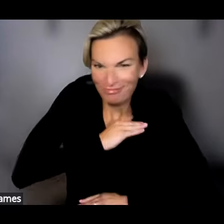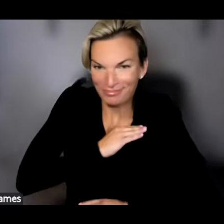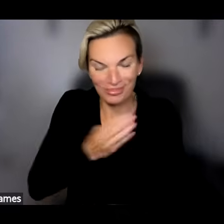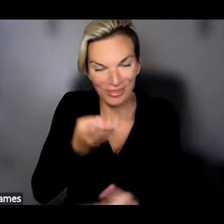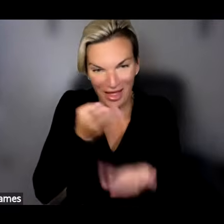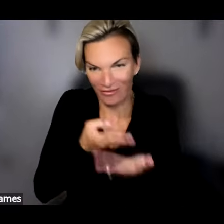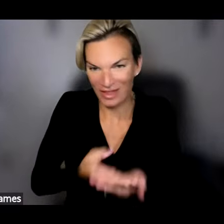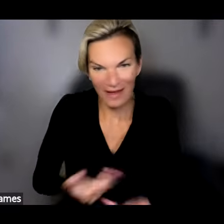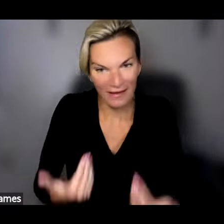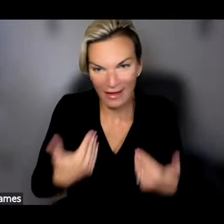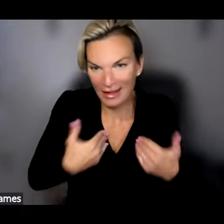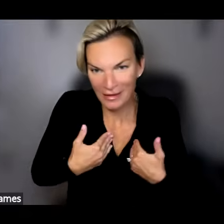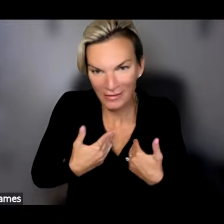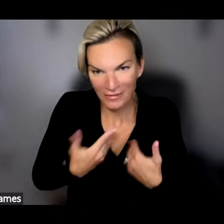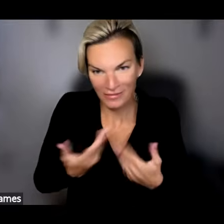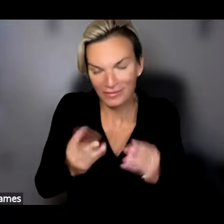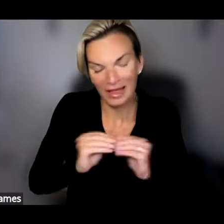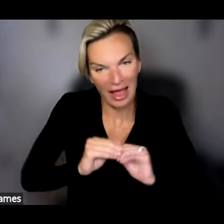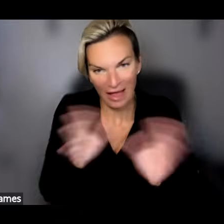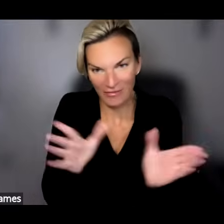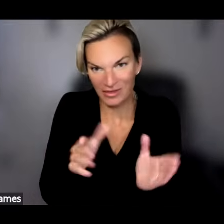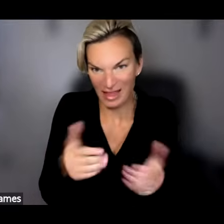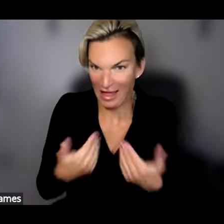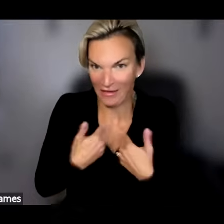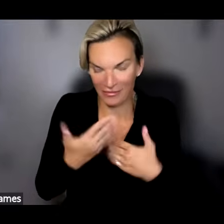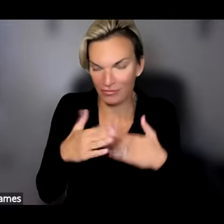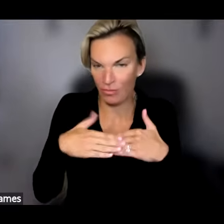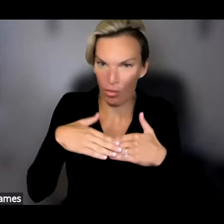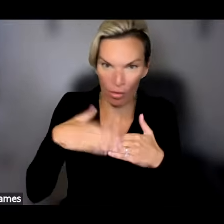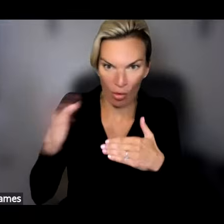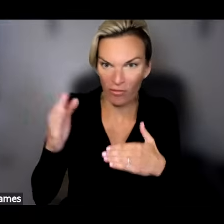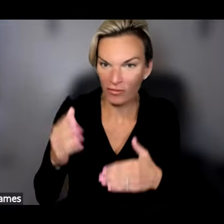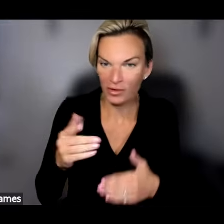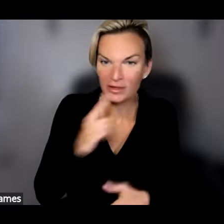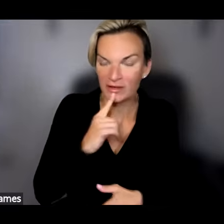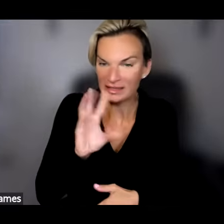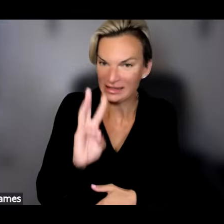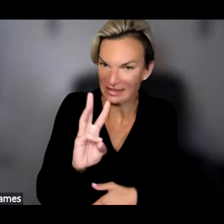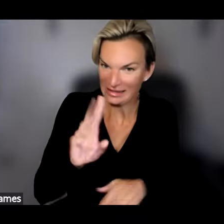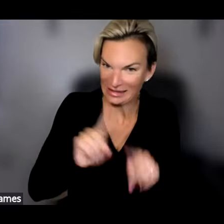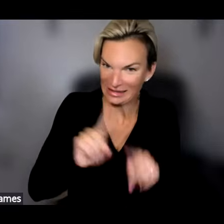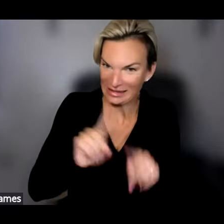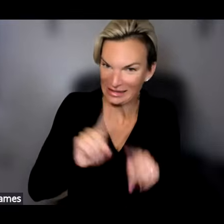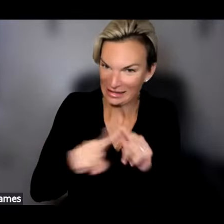these 6 affidavits plus the evidence from Mr. Plaxco, that